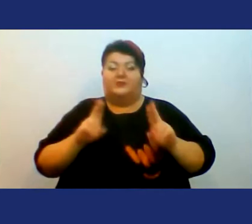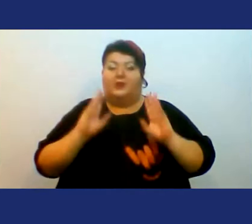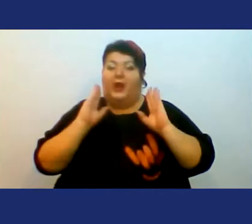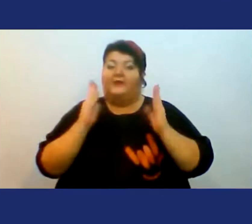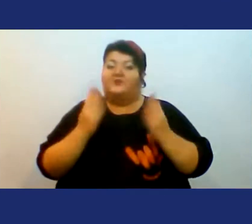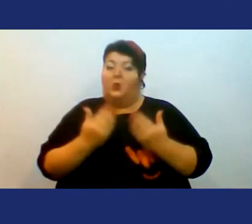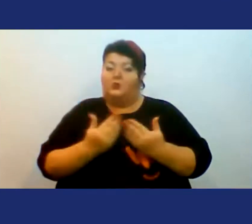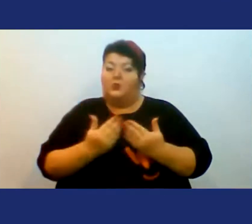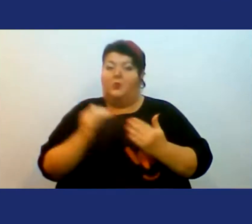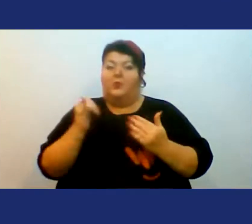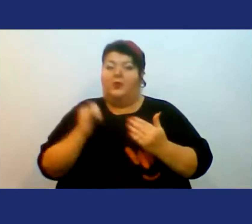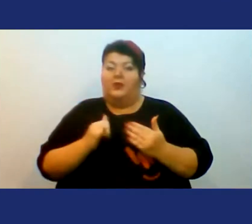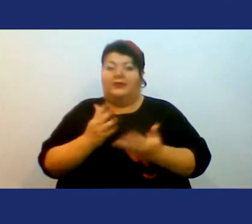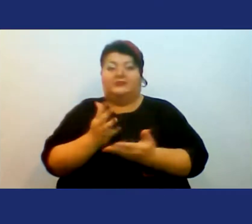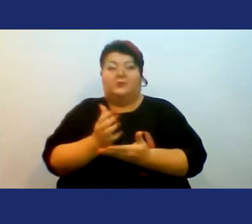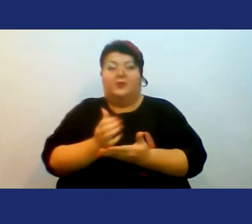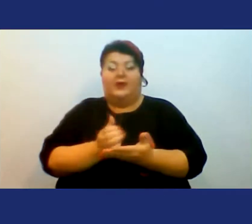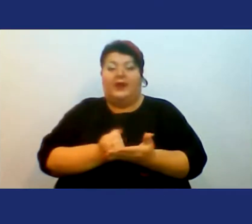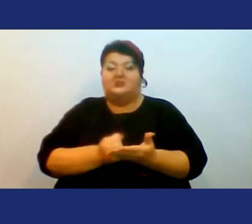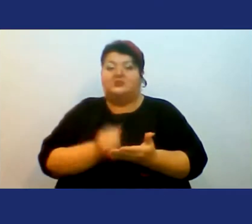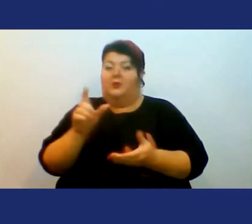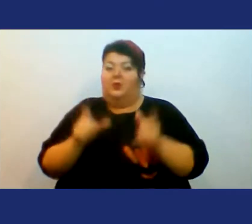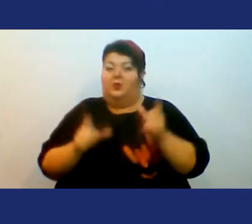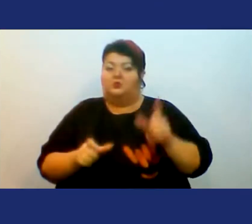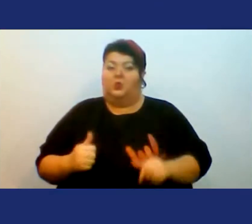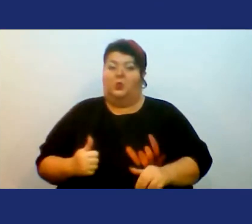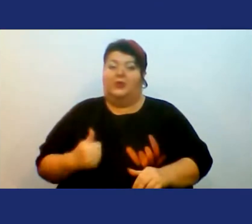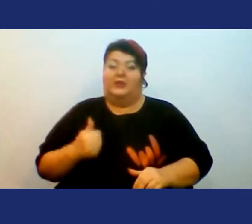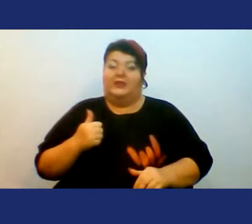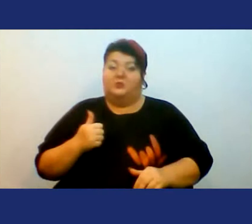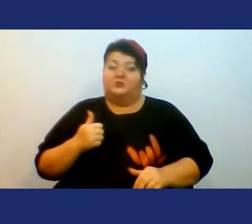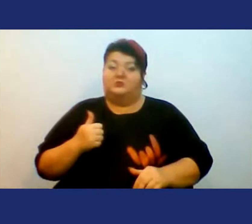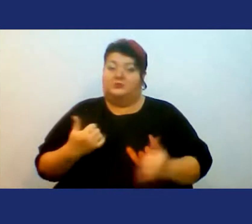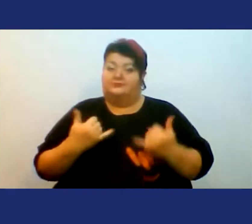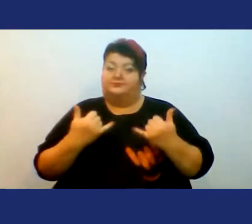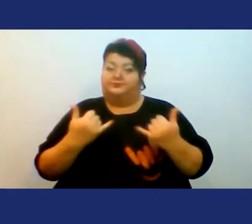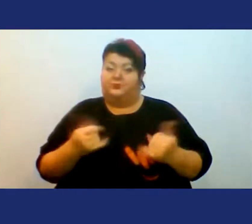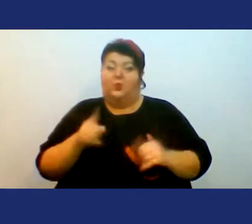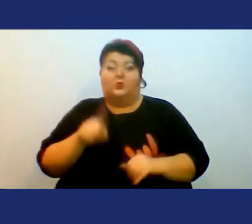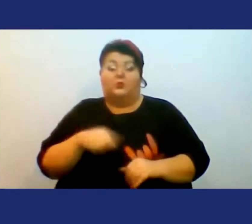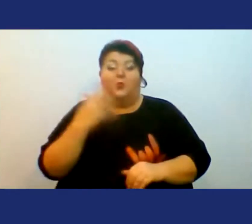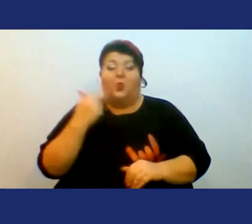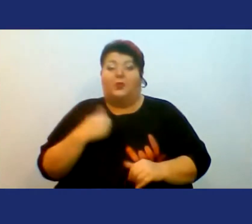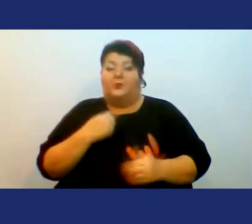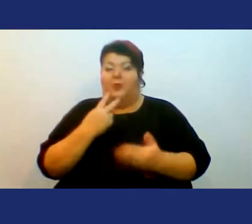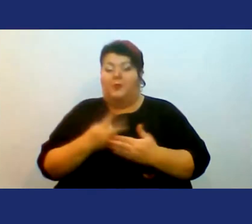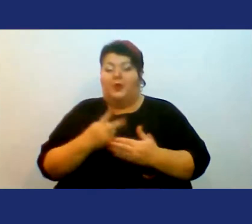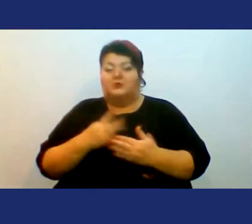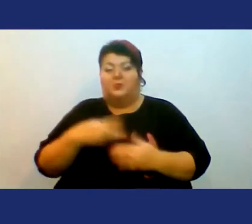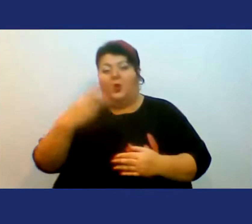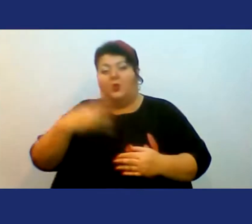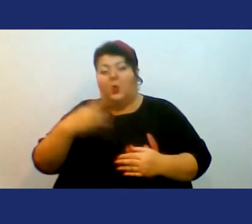engage all citizens, including citizens with disabilities, into social and political